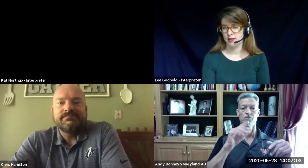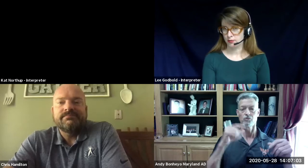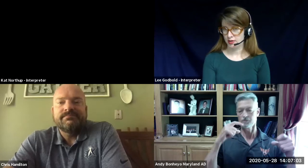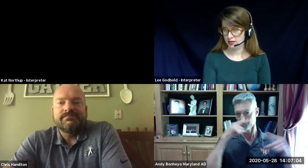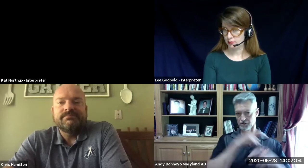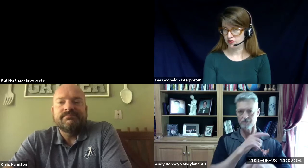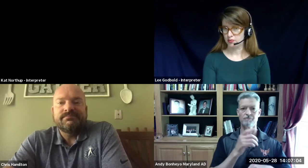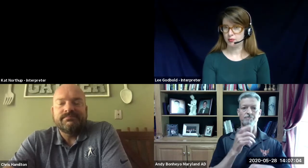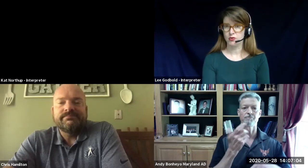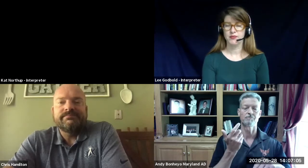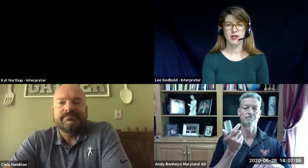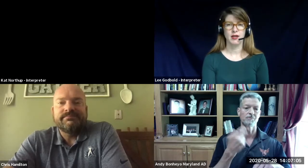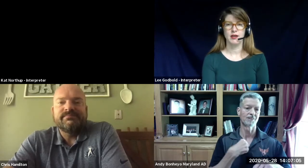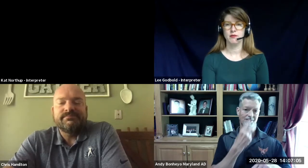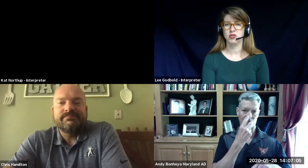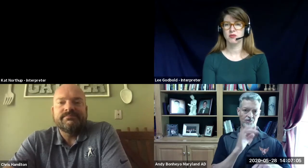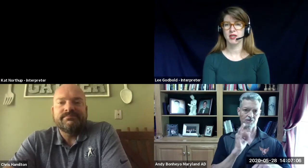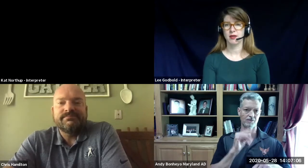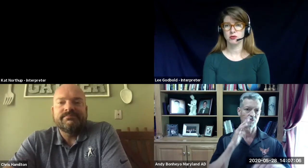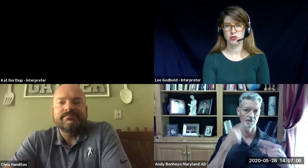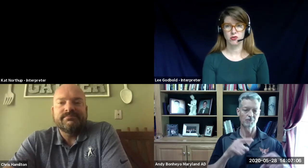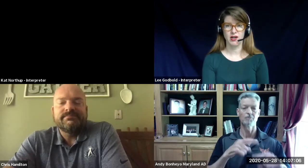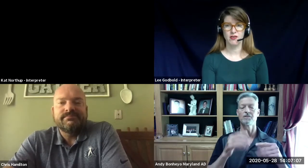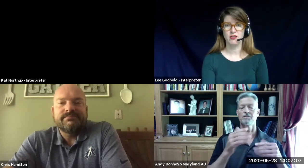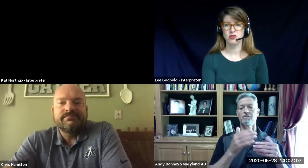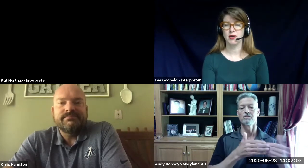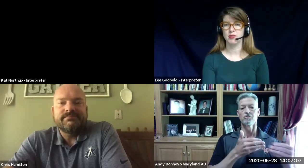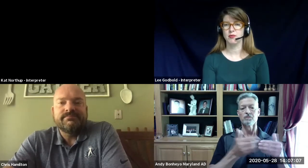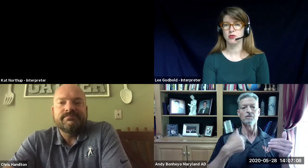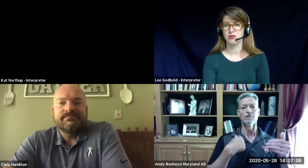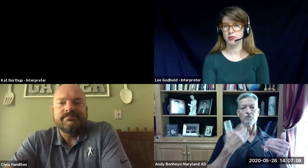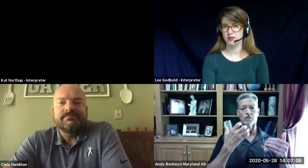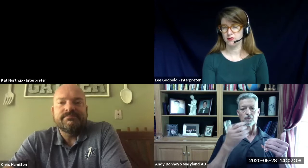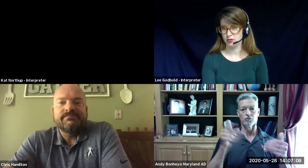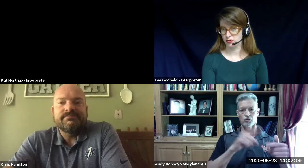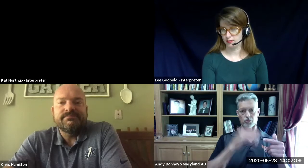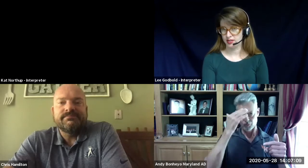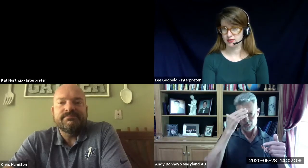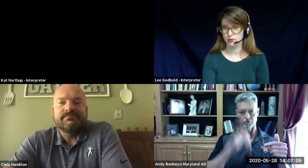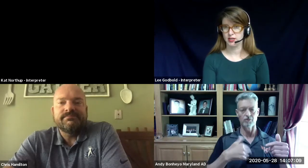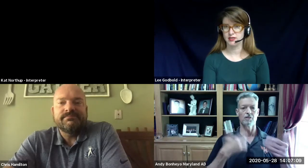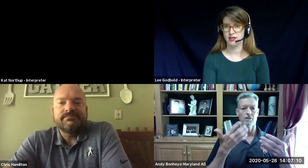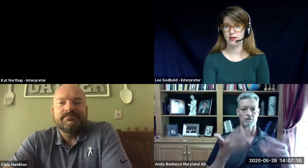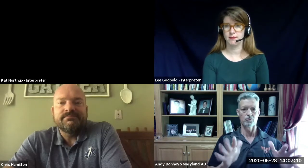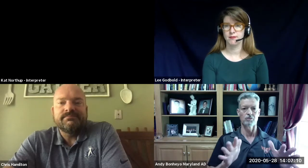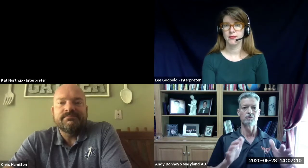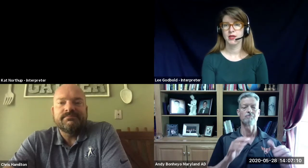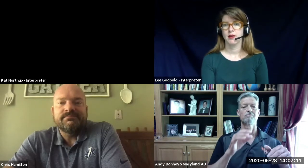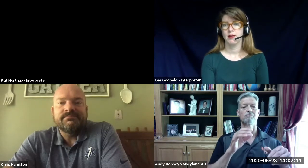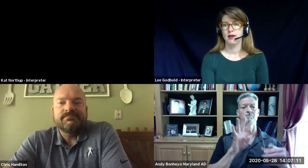being the number of people. Just being able to corral that large amount of people is going to be far too complex than we can take on.